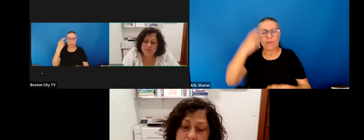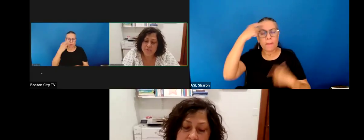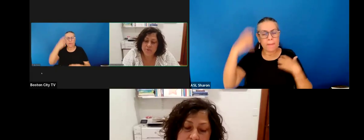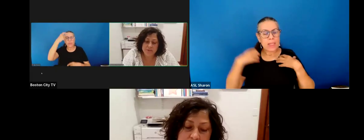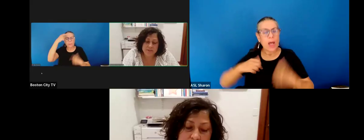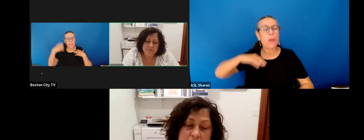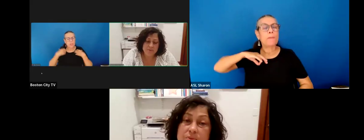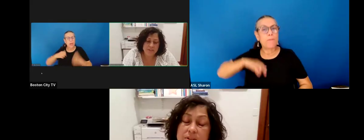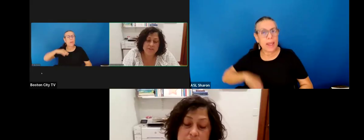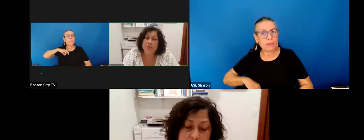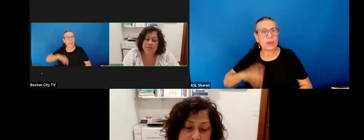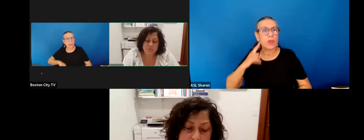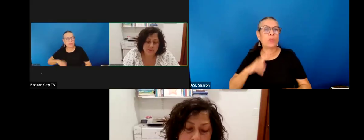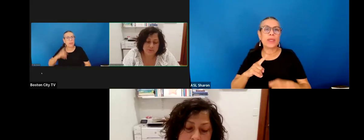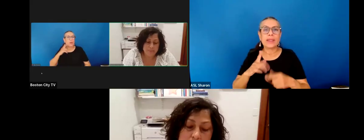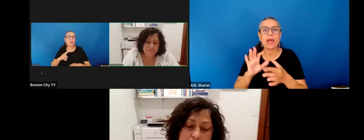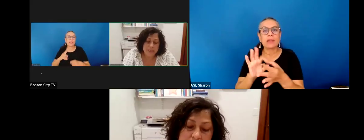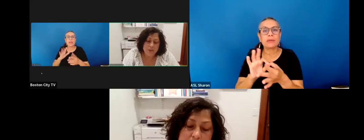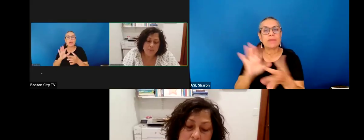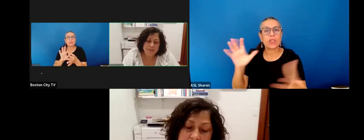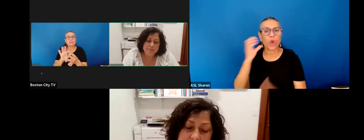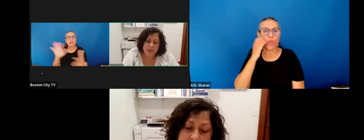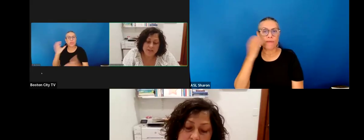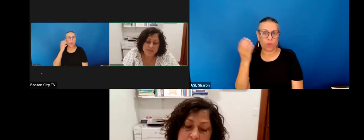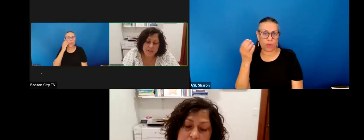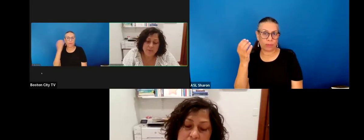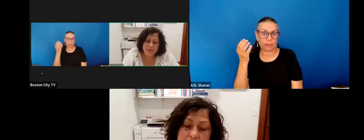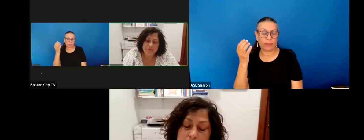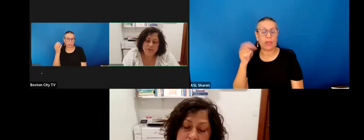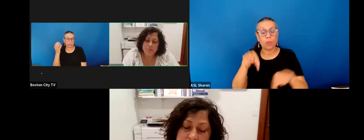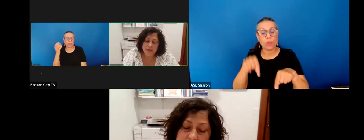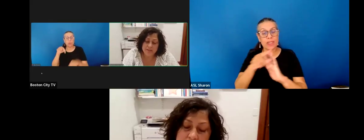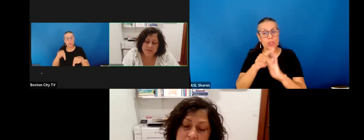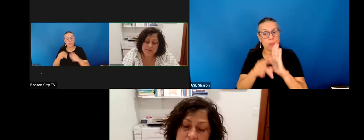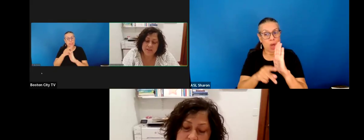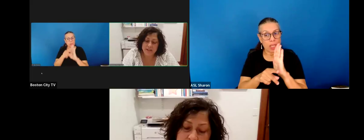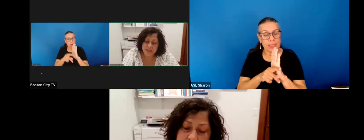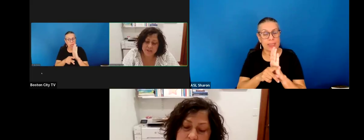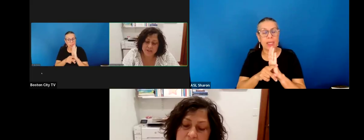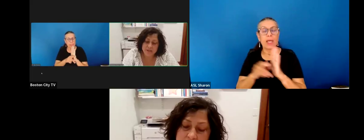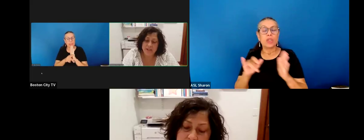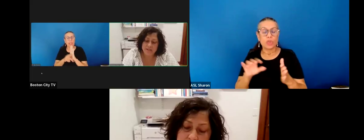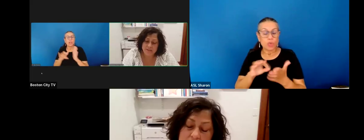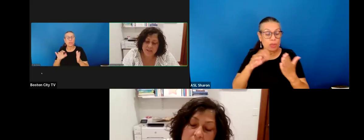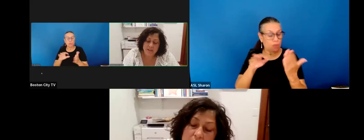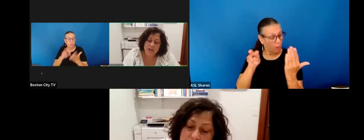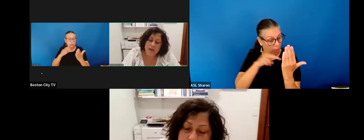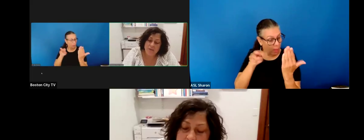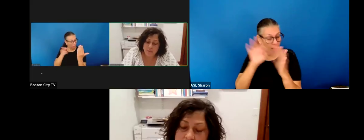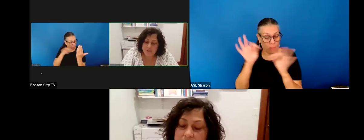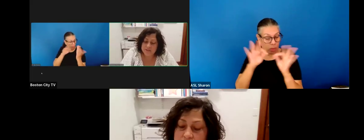benefits for students of device-free schools. With this policy, we are returning presence, connection,